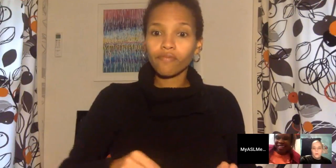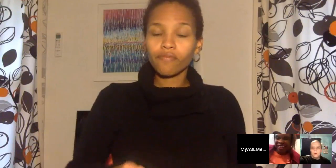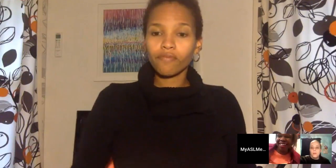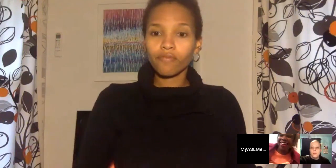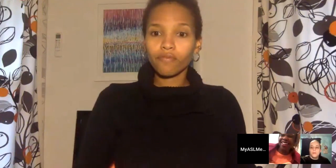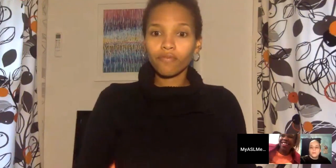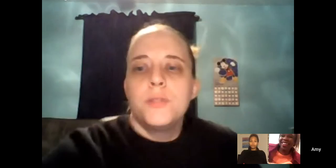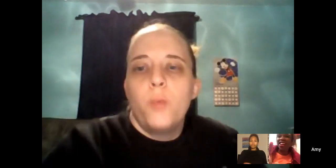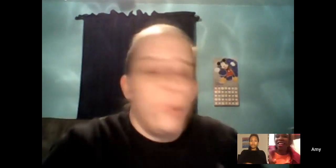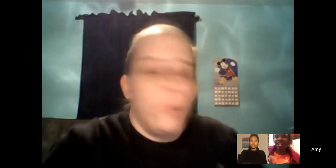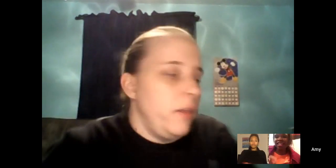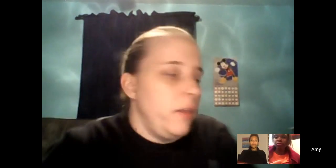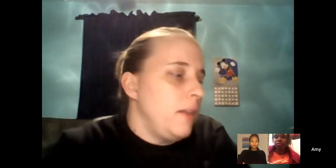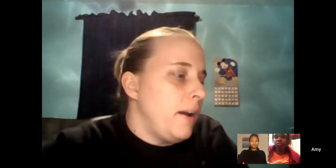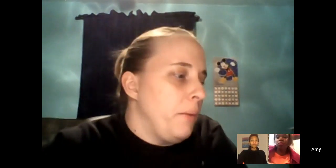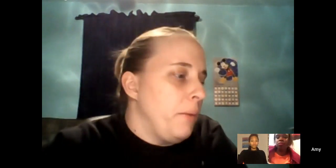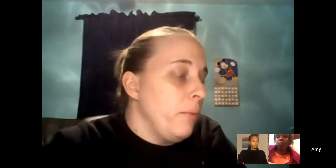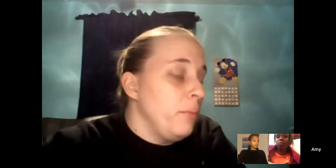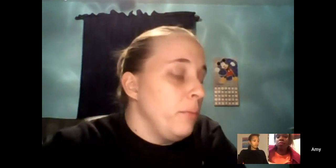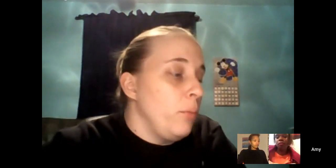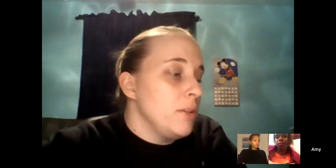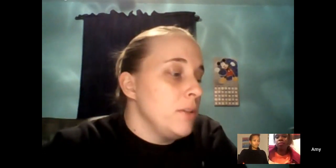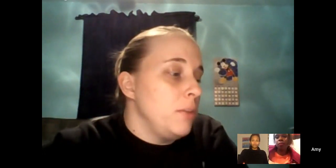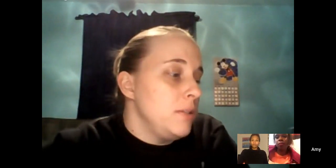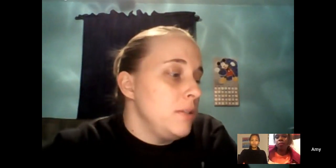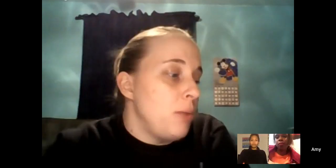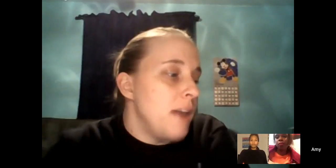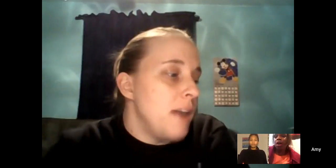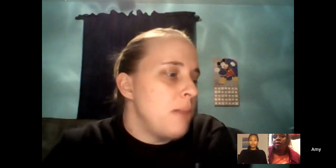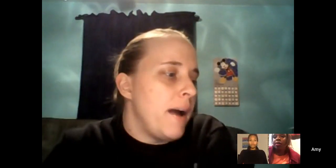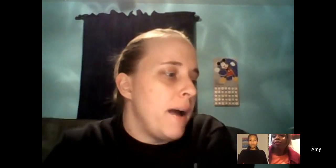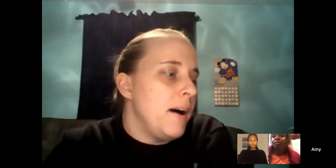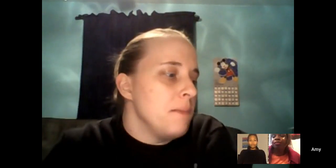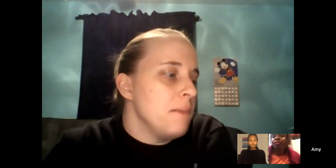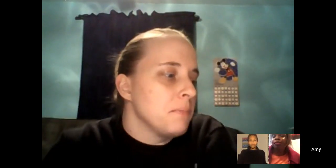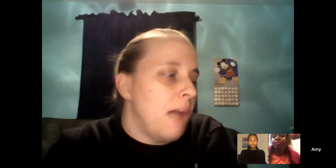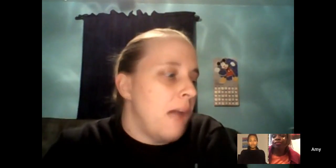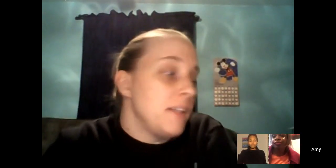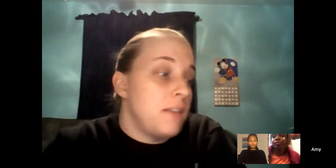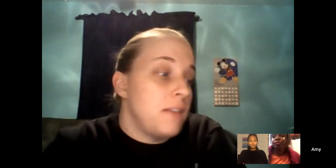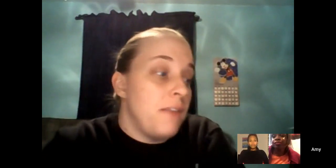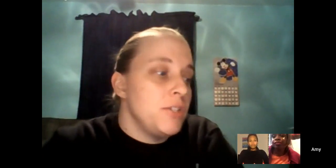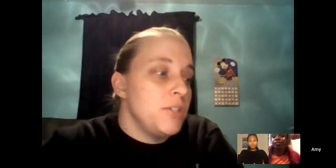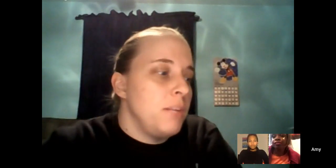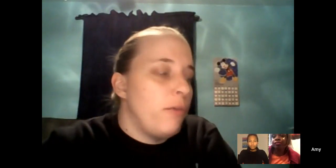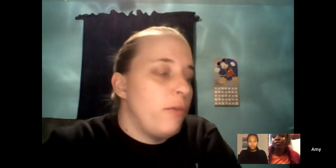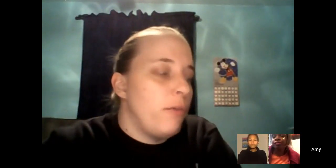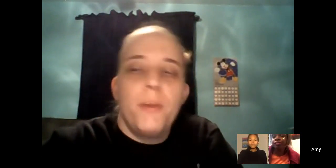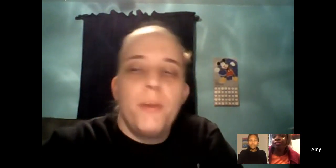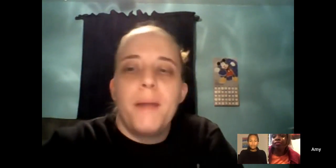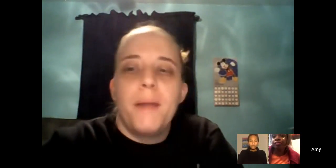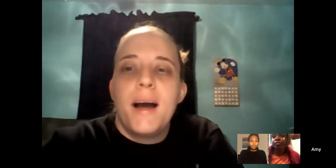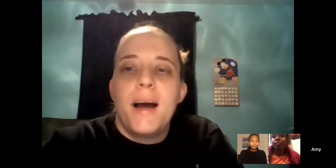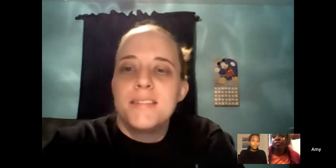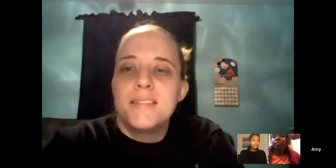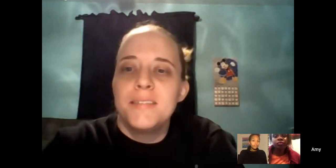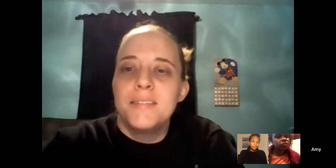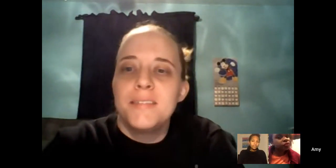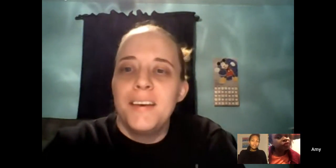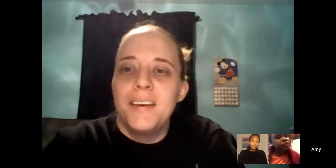There was one more thing that I was a little bit surprised by. I just have never seen it before. Opened my eyes.